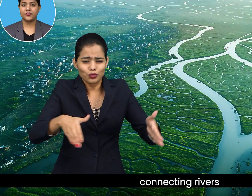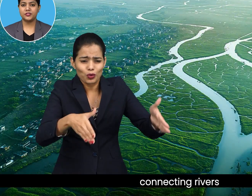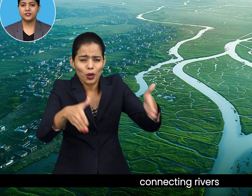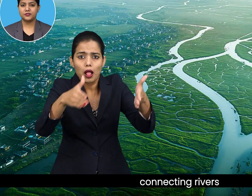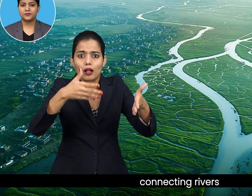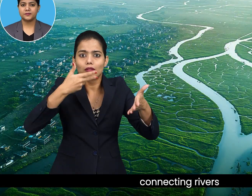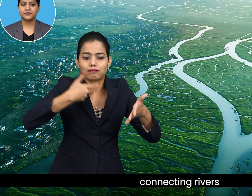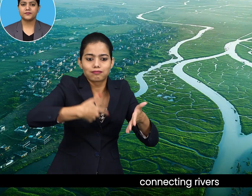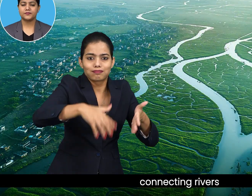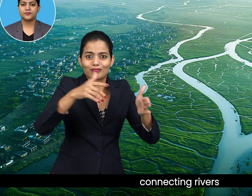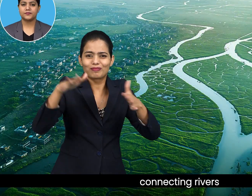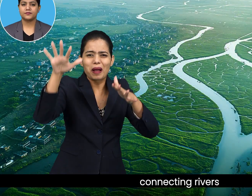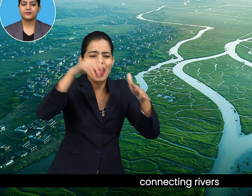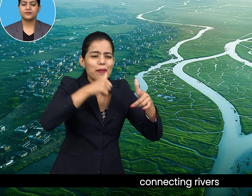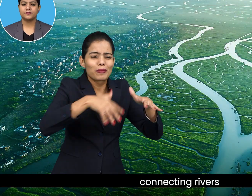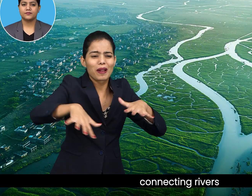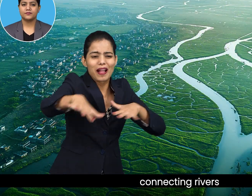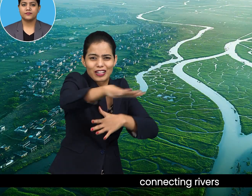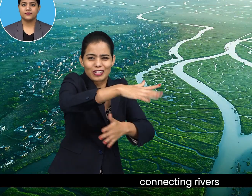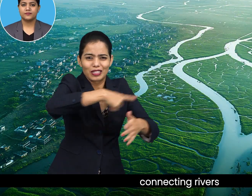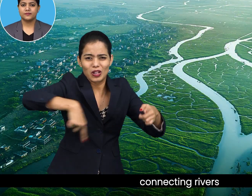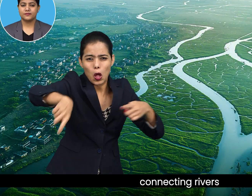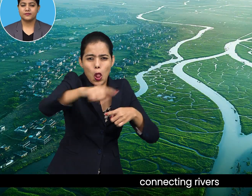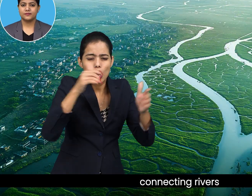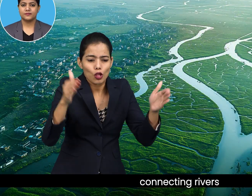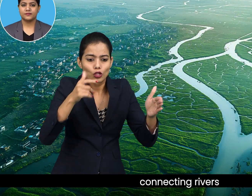Connecting rivers.